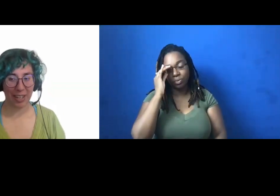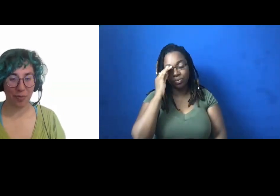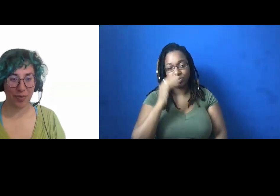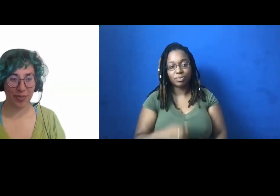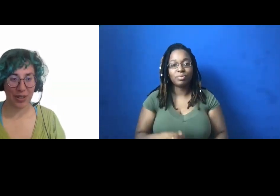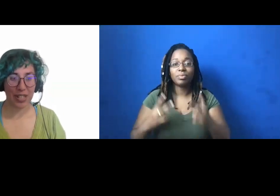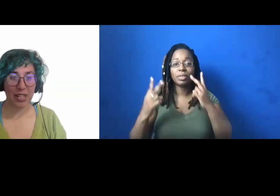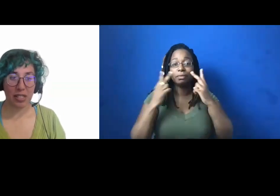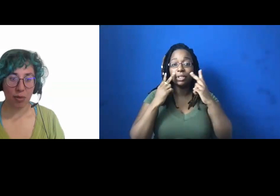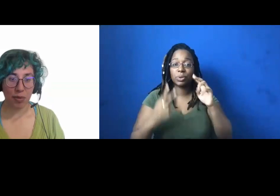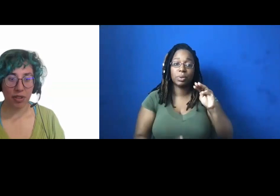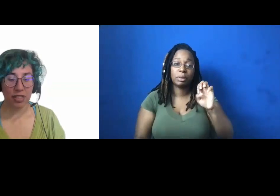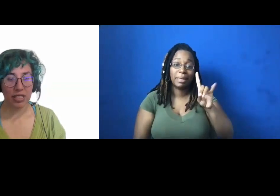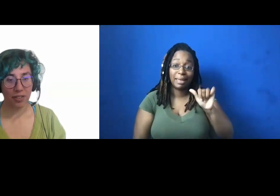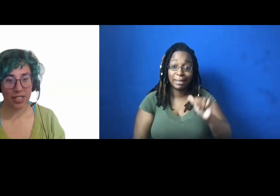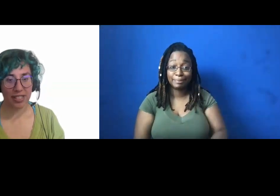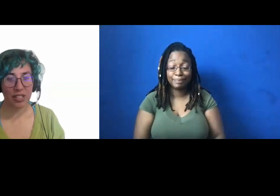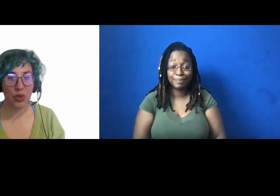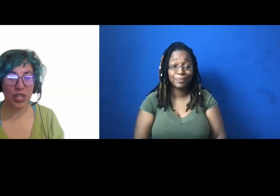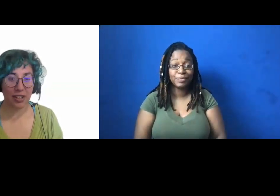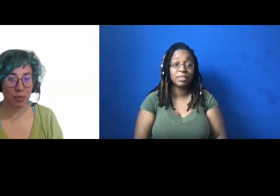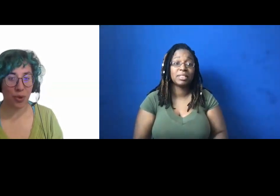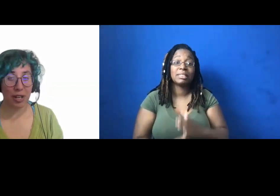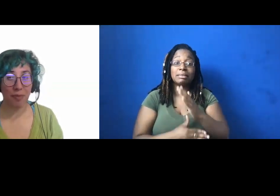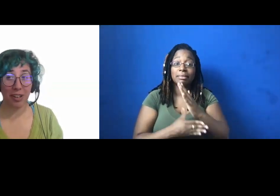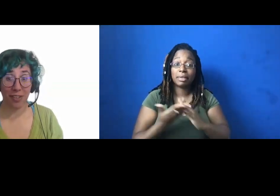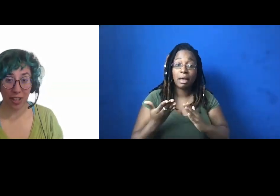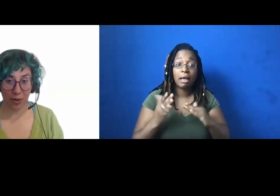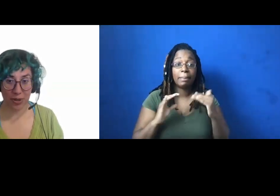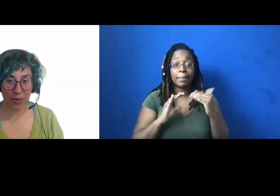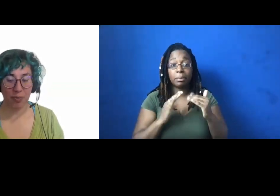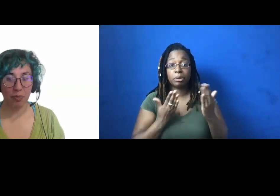Visual media. So some email services do not support